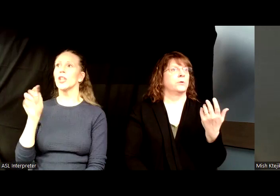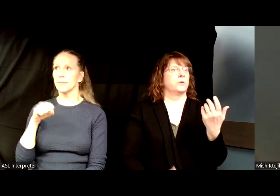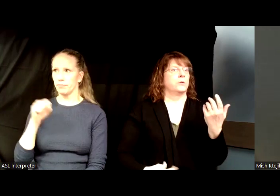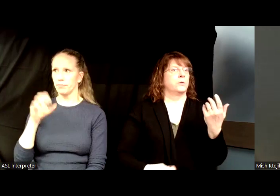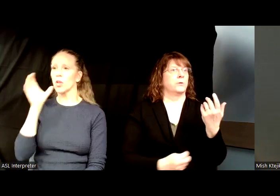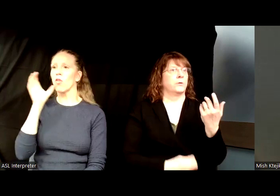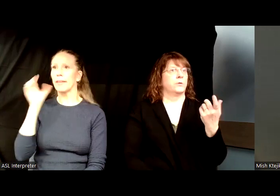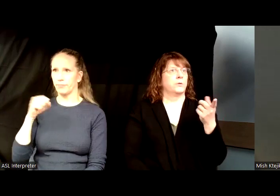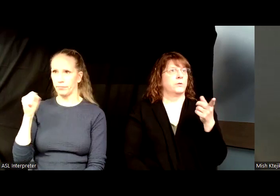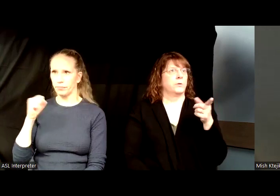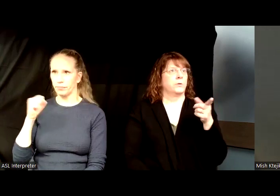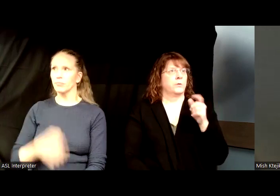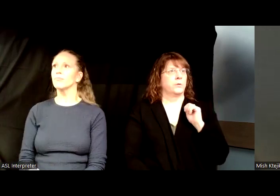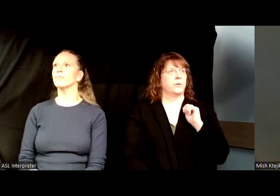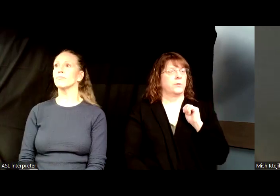rush that discussion.